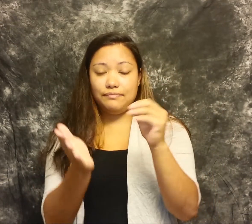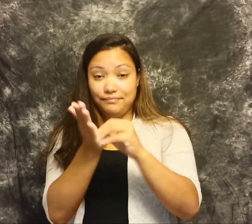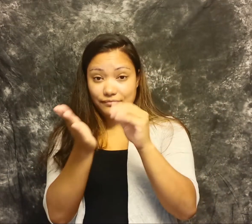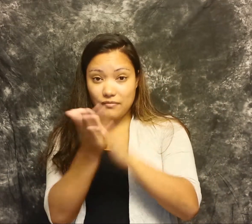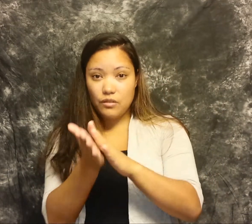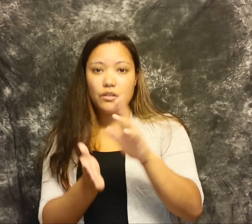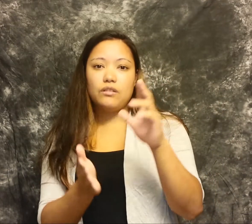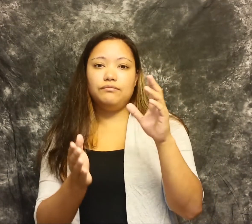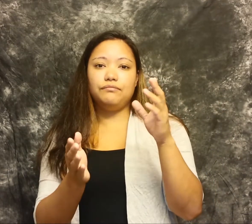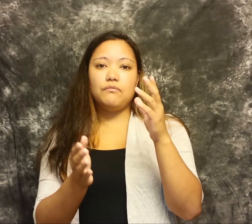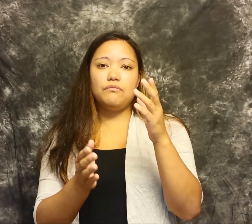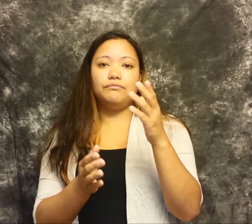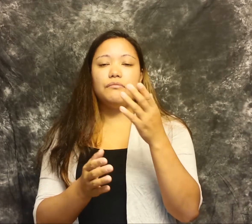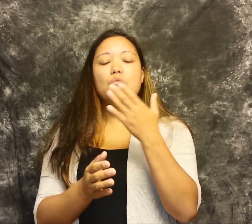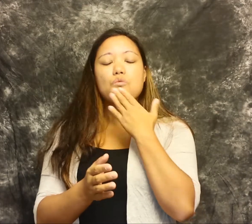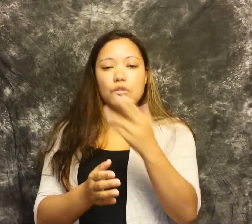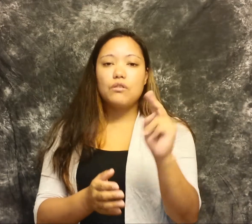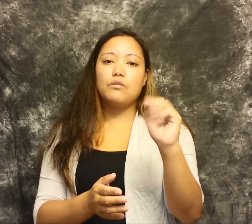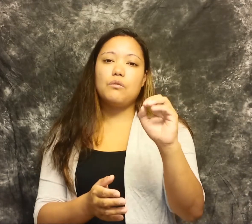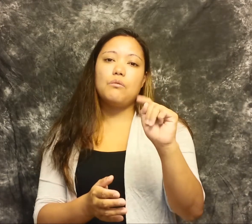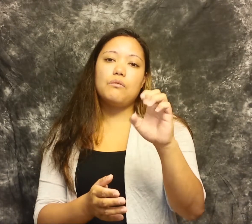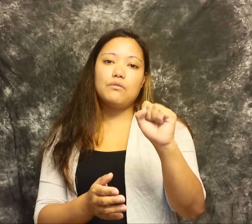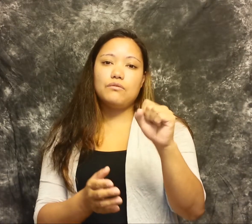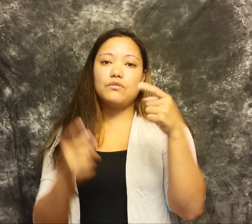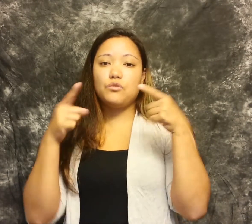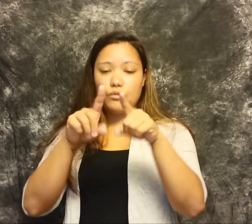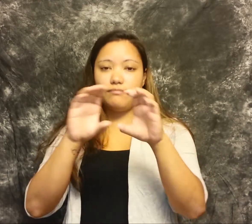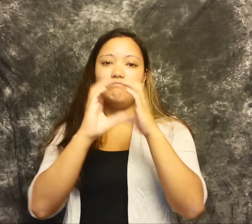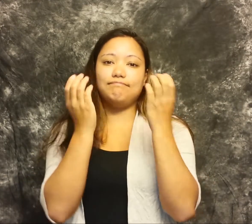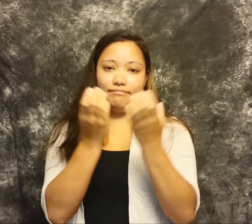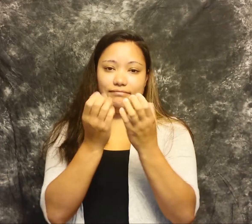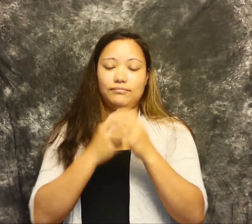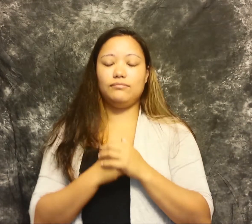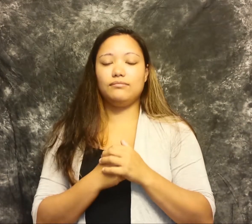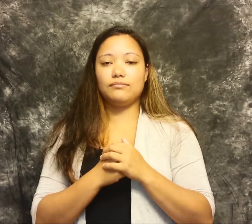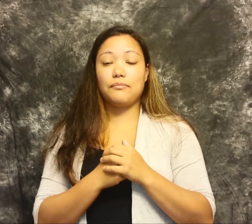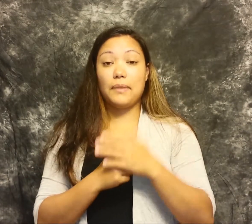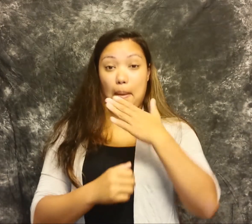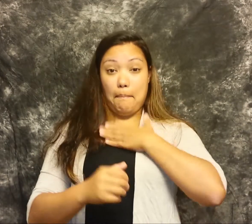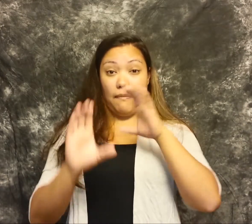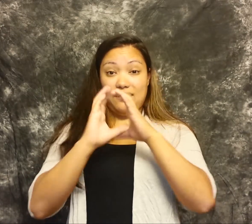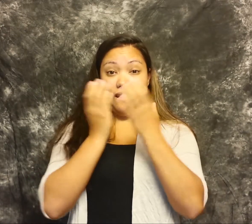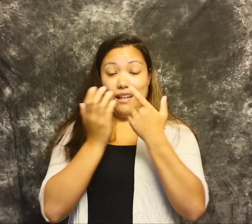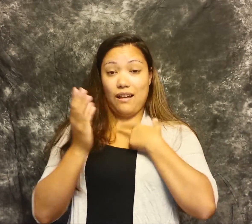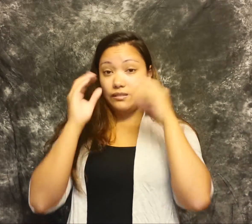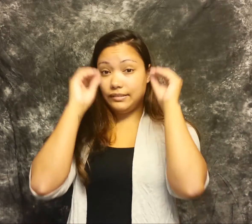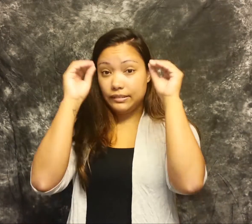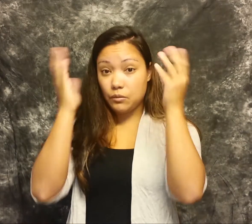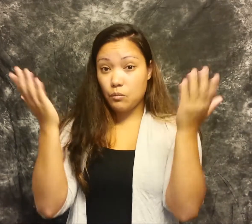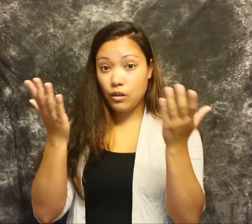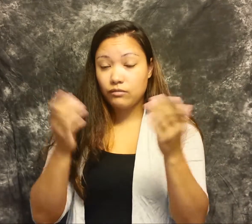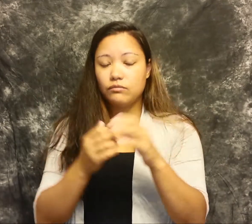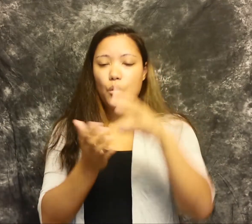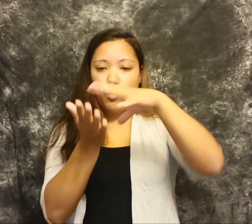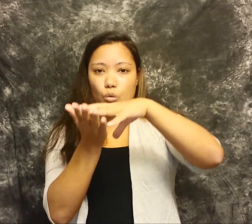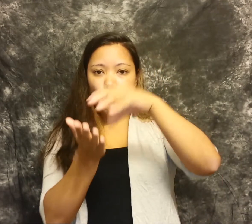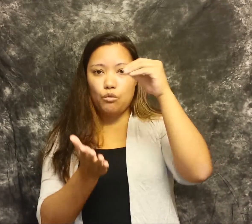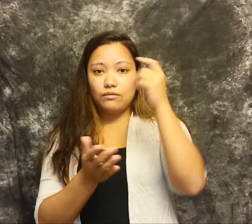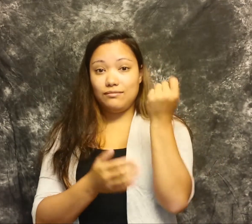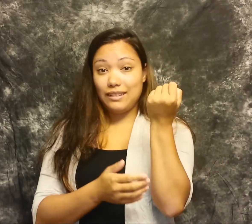as a result. The class that I teach, which is Learn 11, the study skills course, my students are required